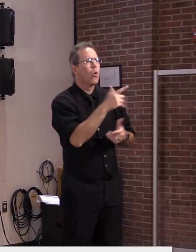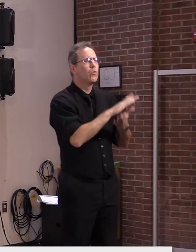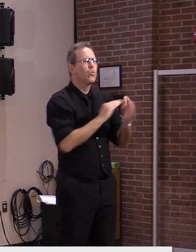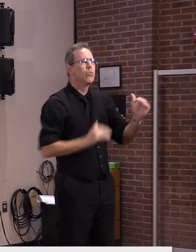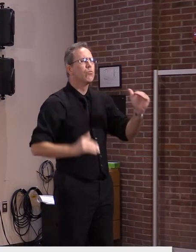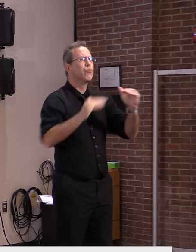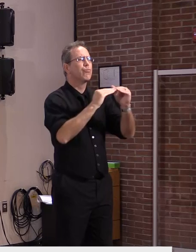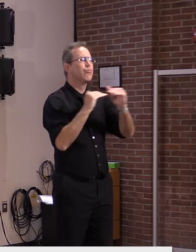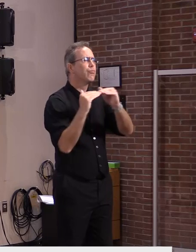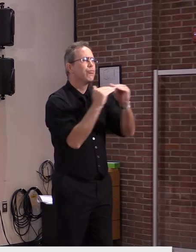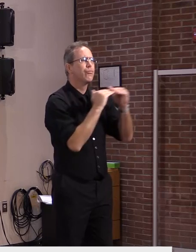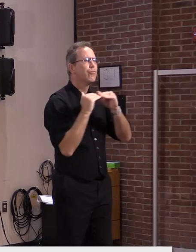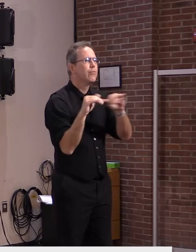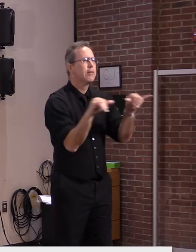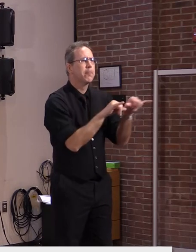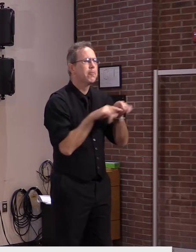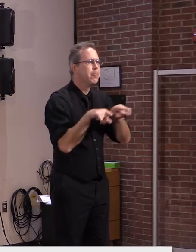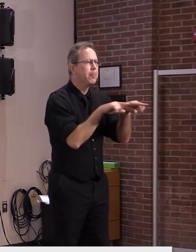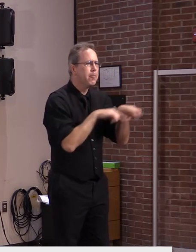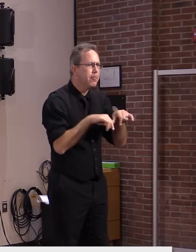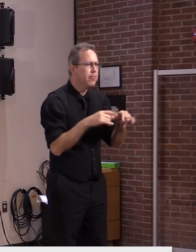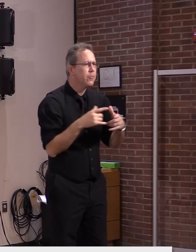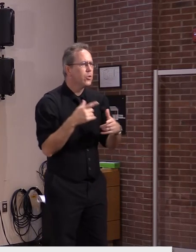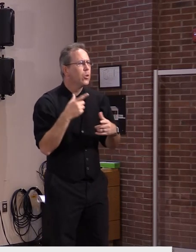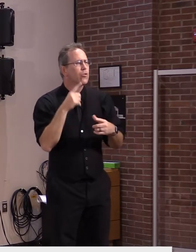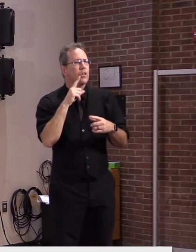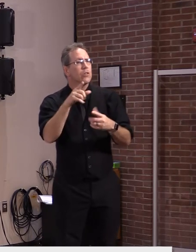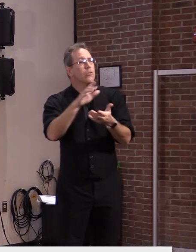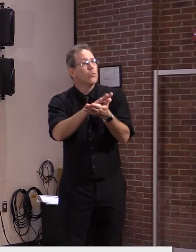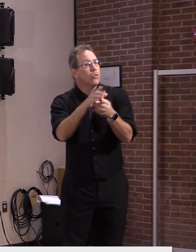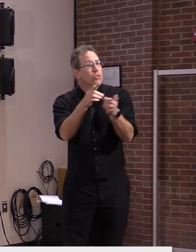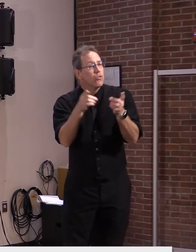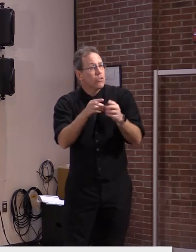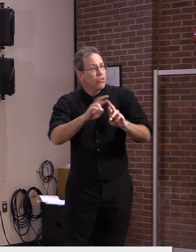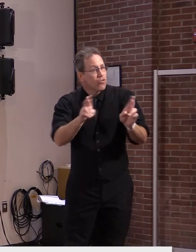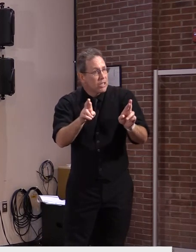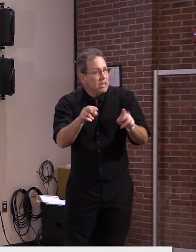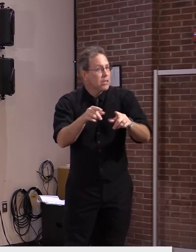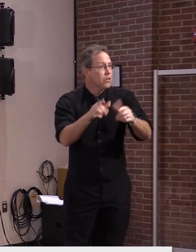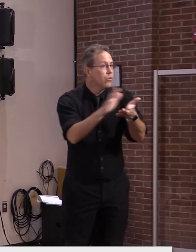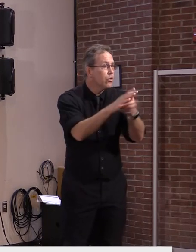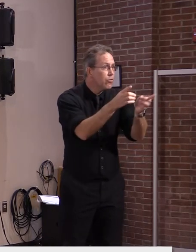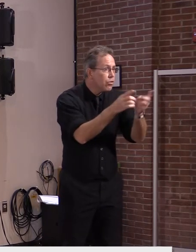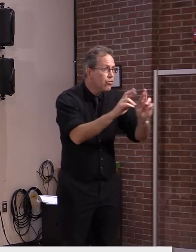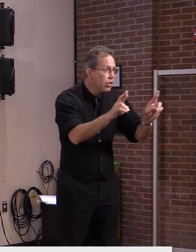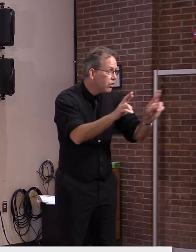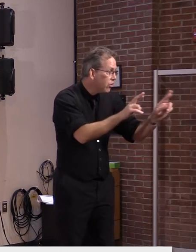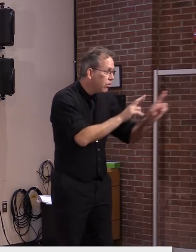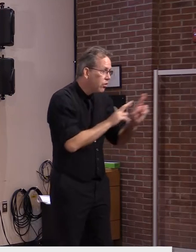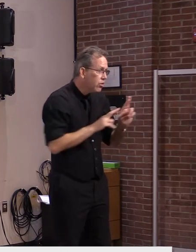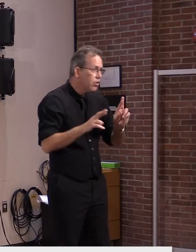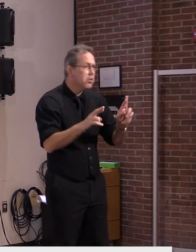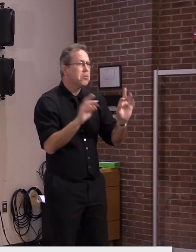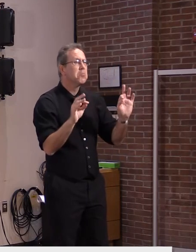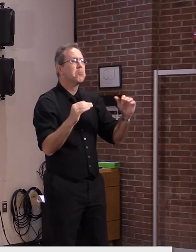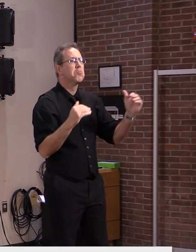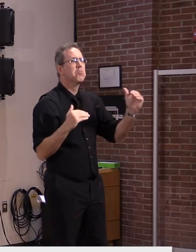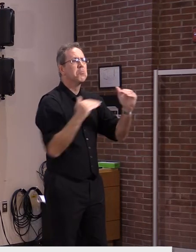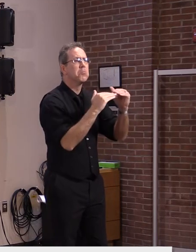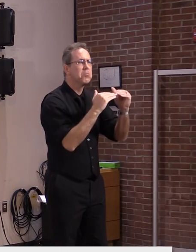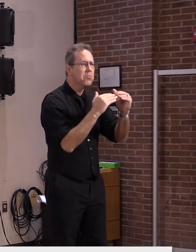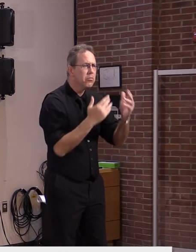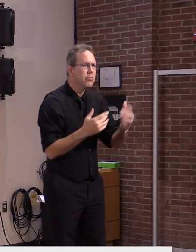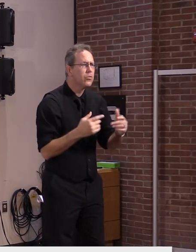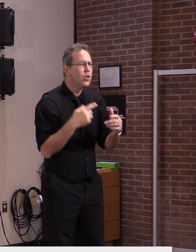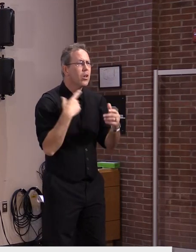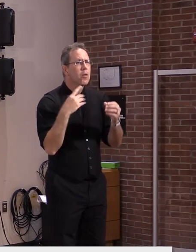start to move down that path within that time frame. I think the rest of the month, I think we'll see more come on. But it will, you know, it'll